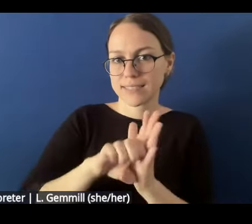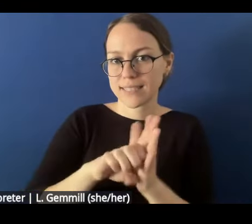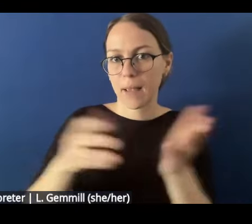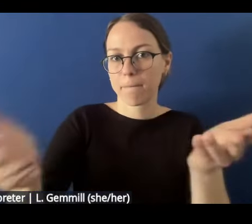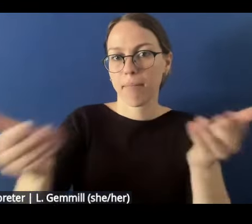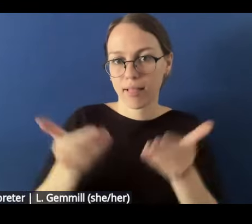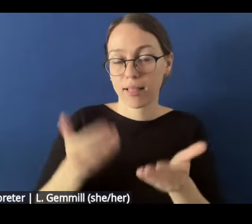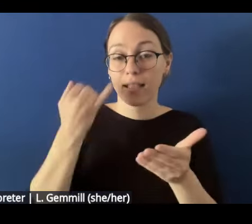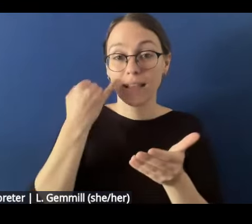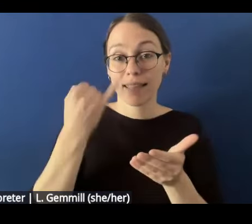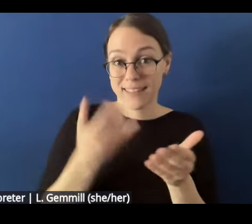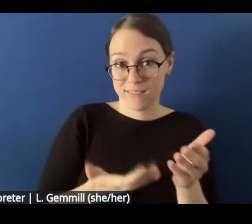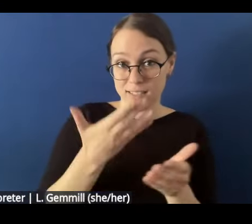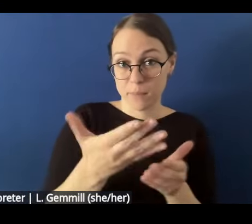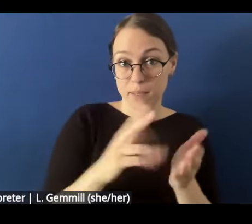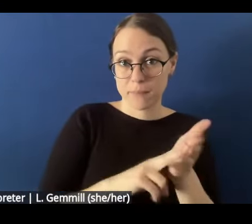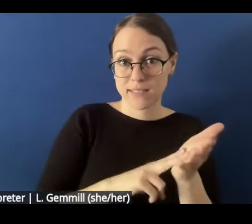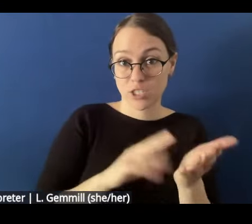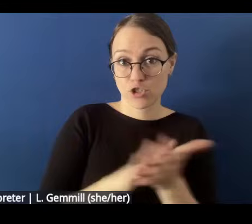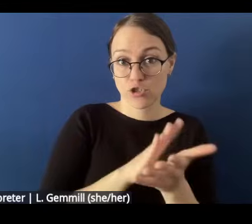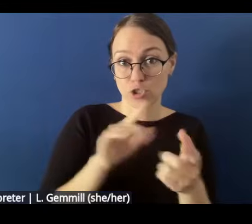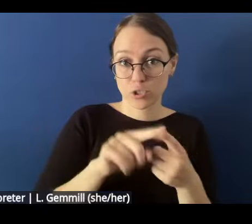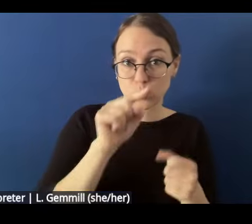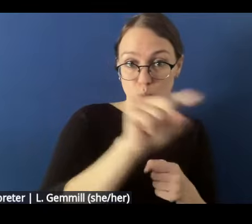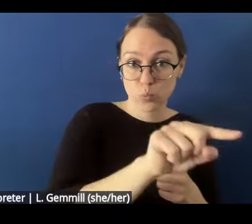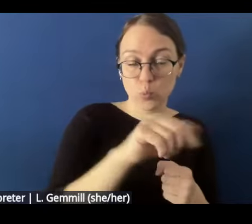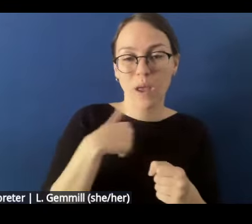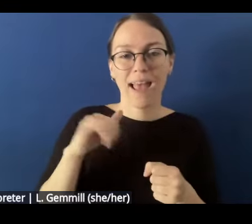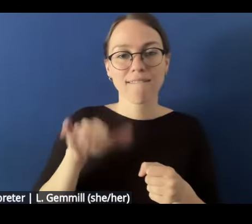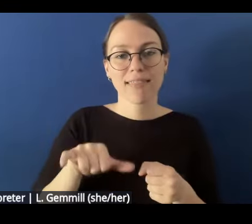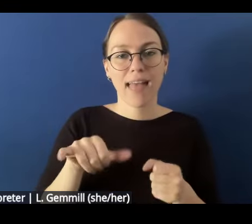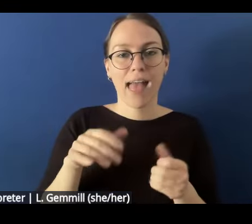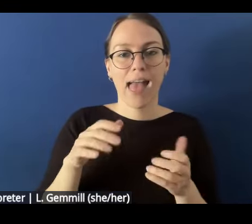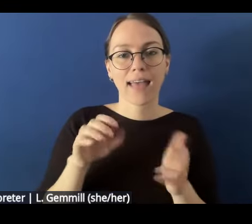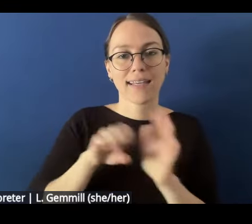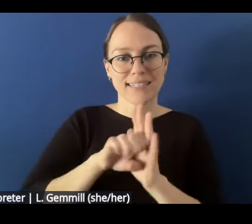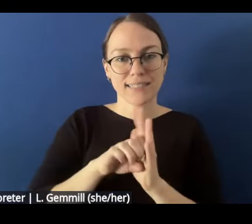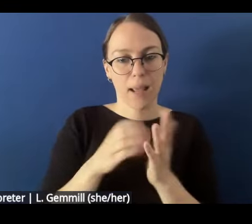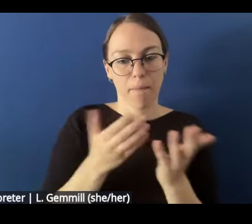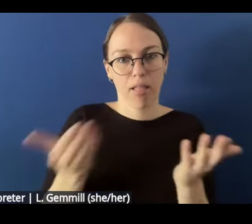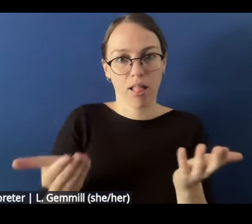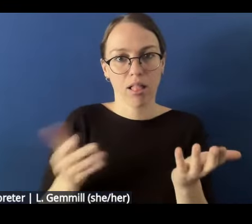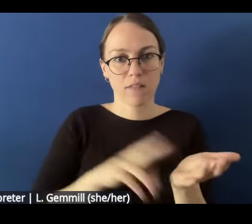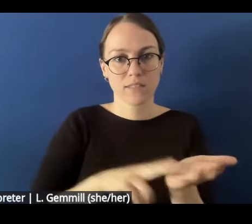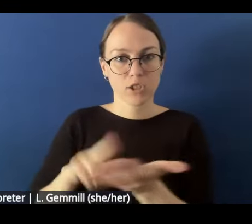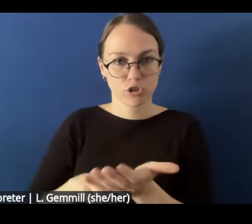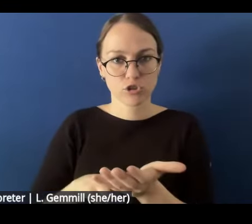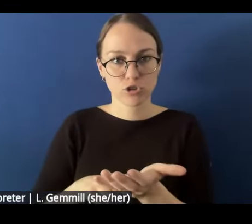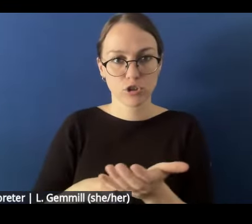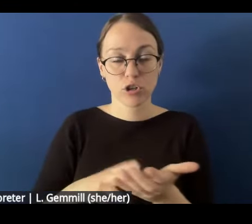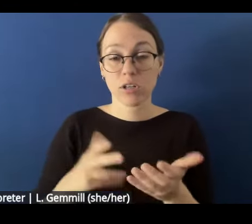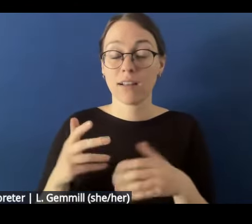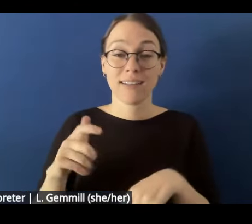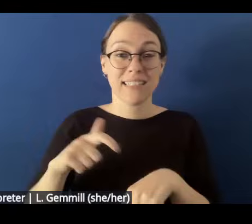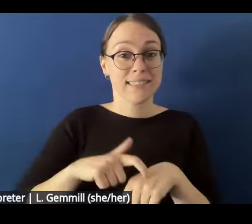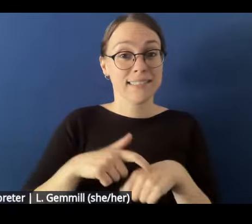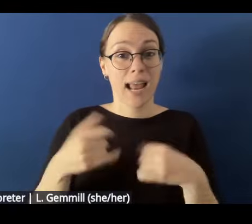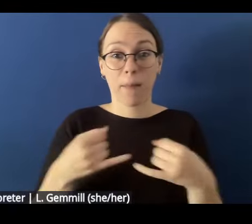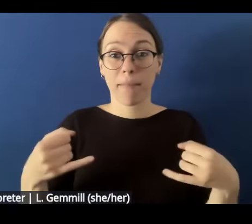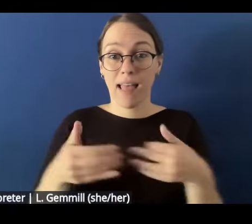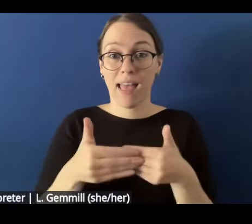the petition sheets to you, have that ready to go. As far as a timeline goes, I would put no more than 7 days on it. And I would